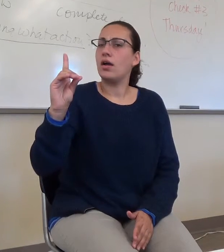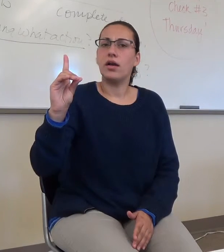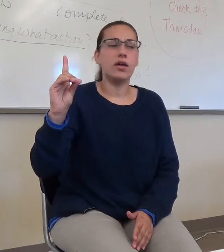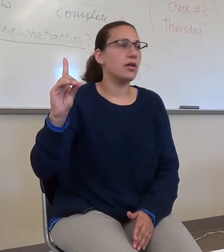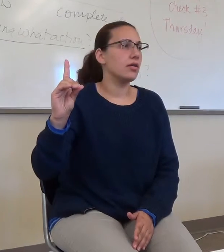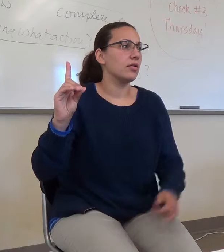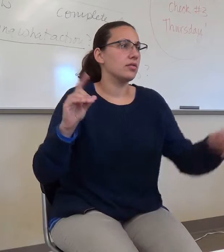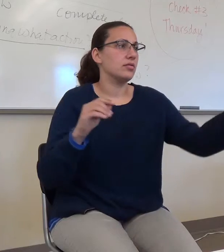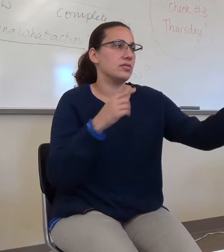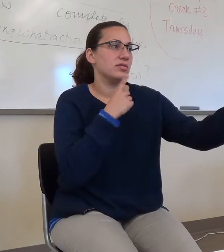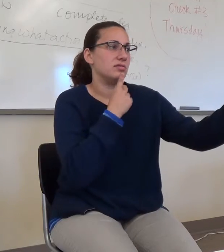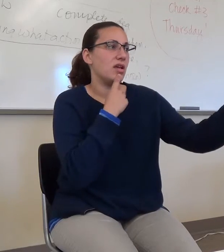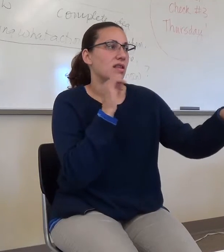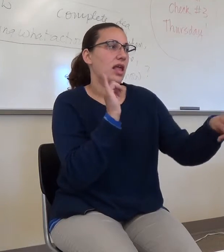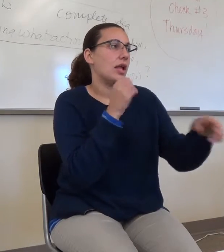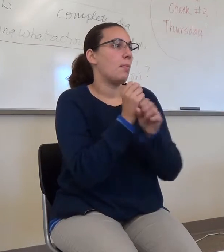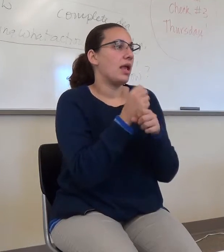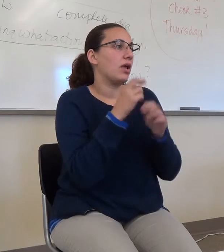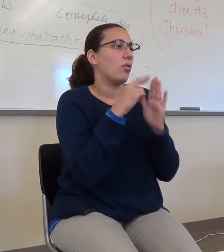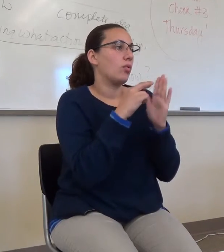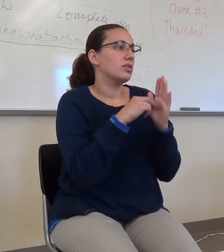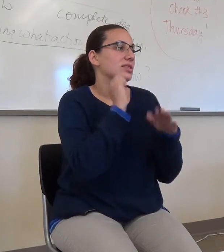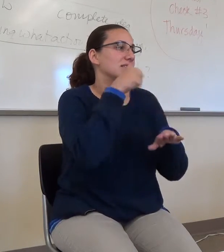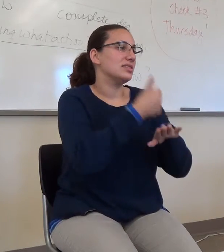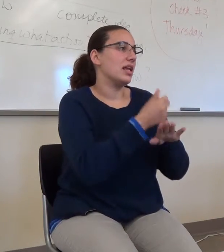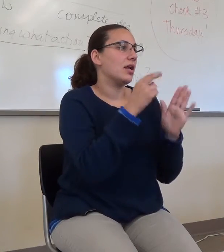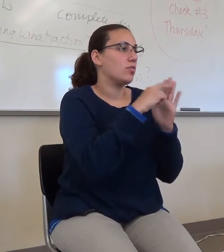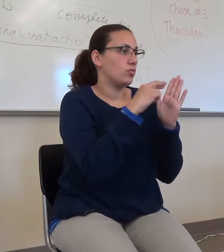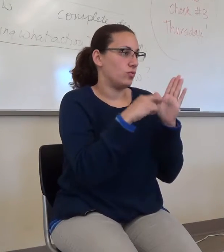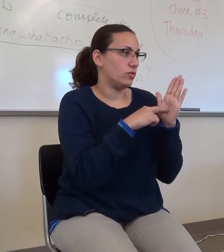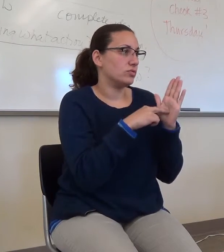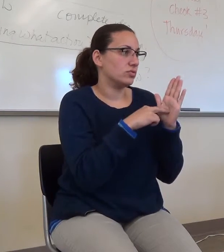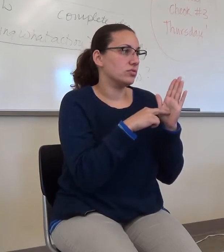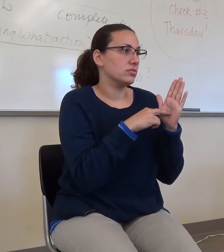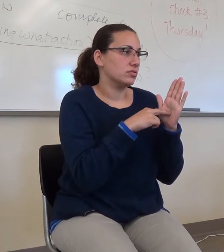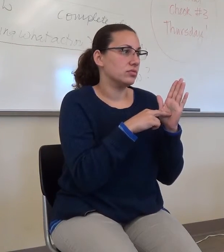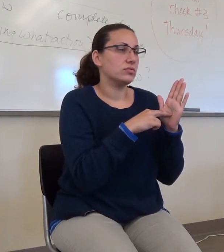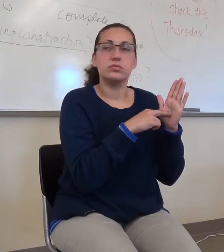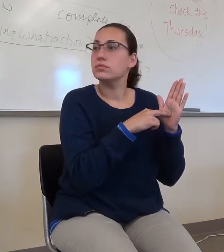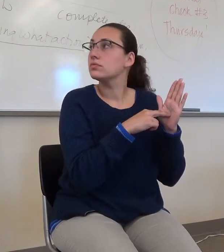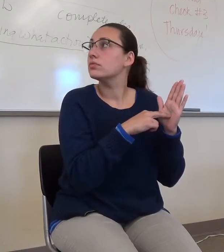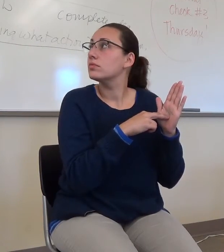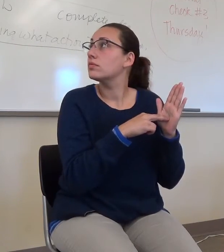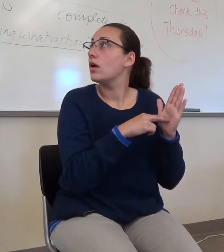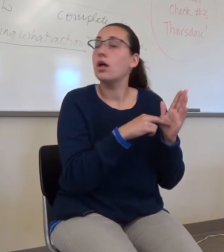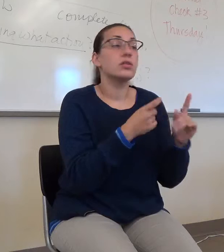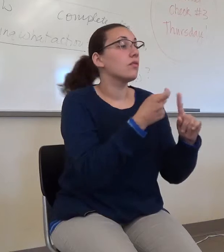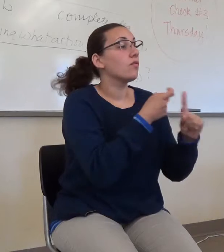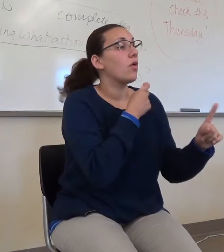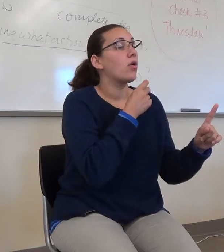Like making rules, setting rules. Good. Okay. Yeah. What it means, it's from the word code,